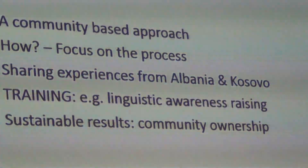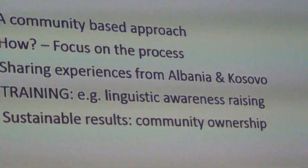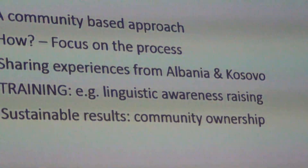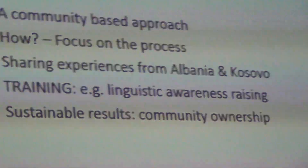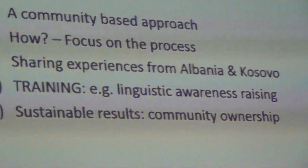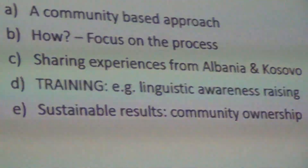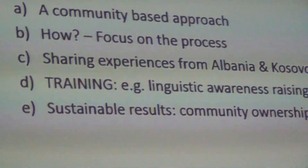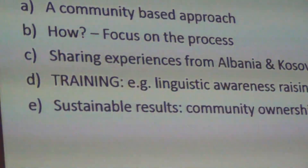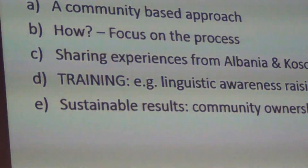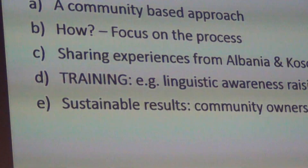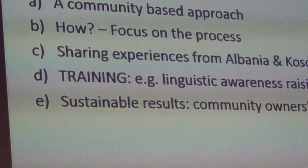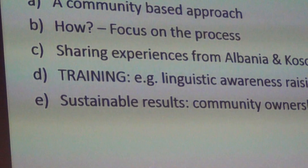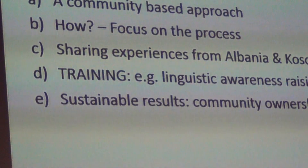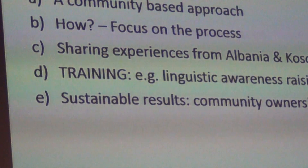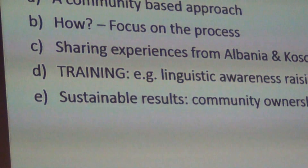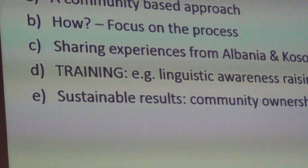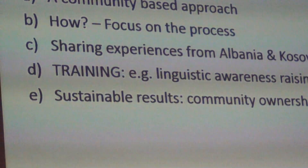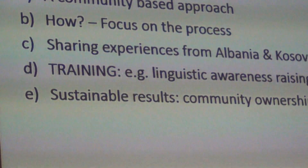the community.